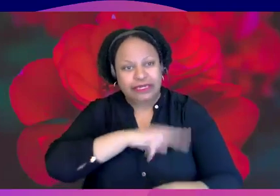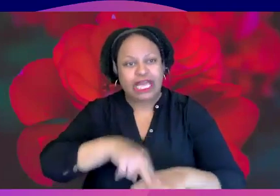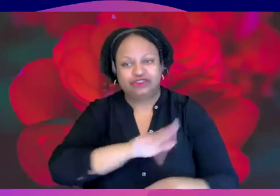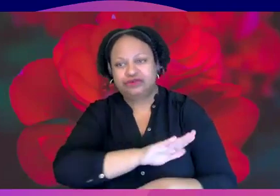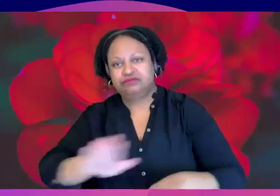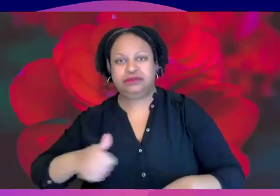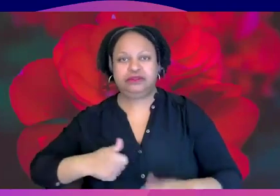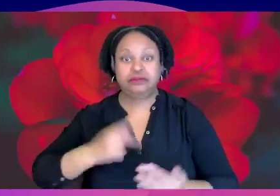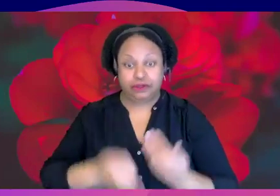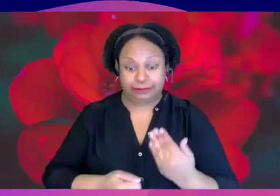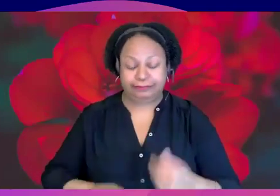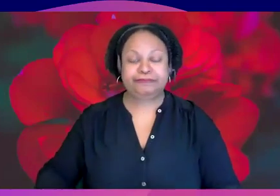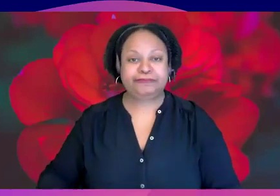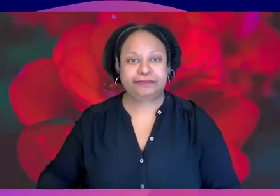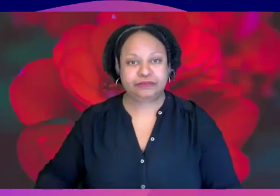project.